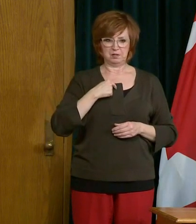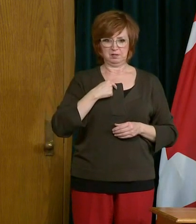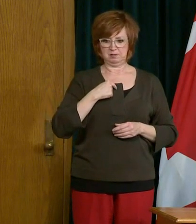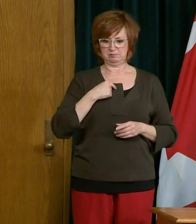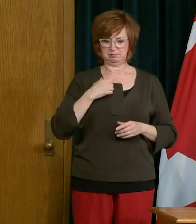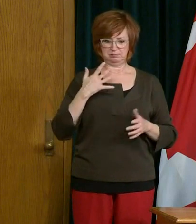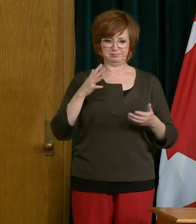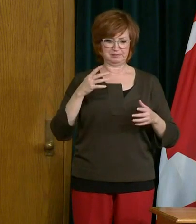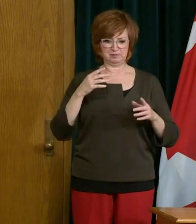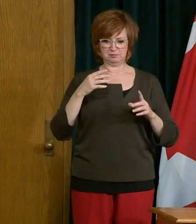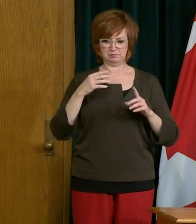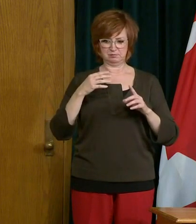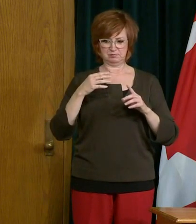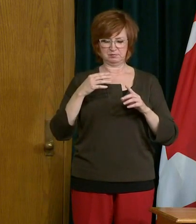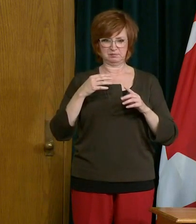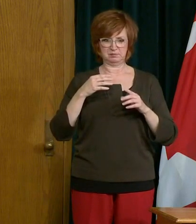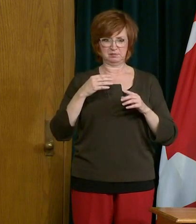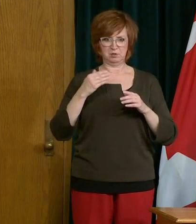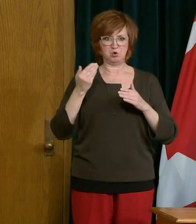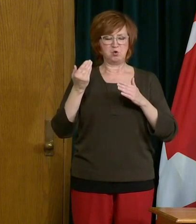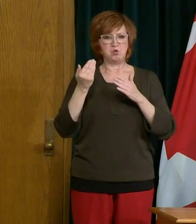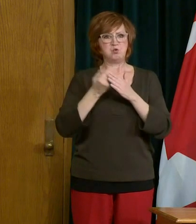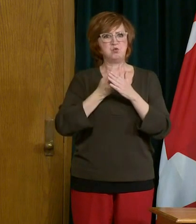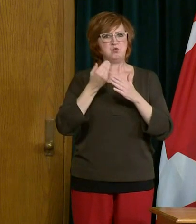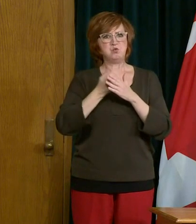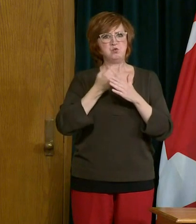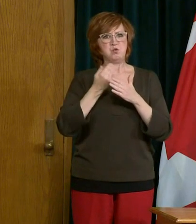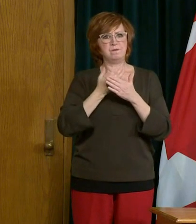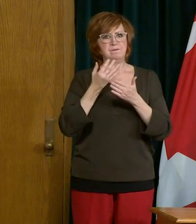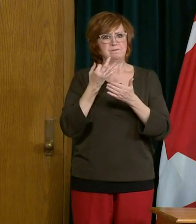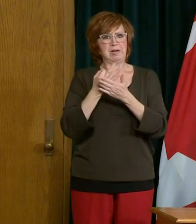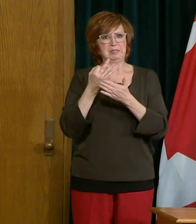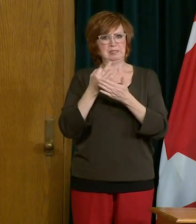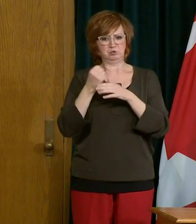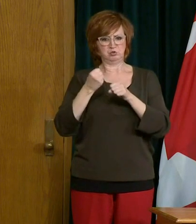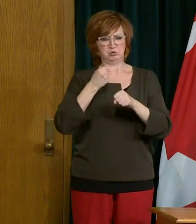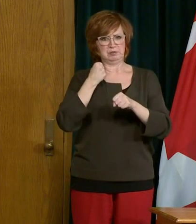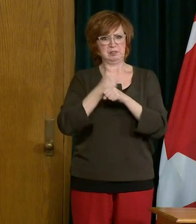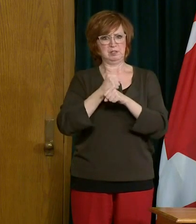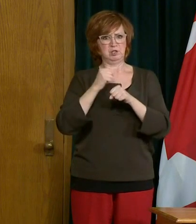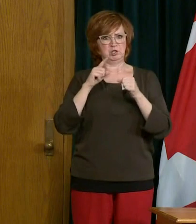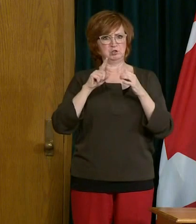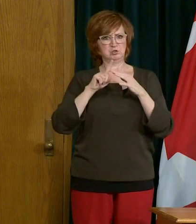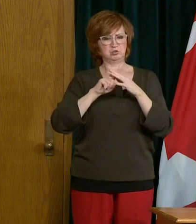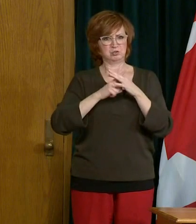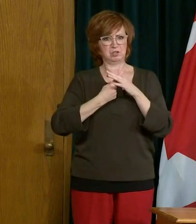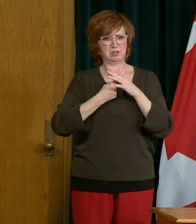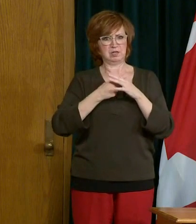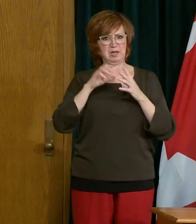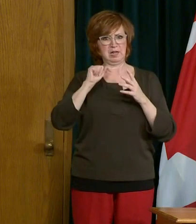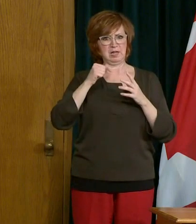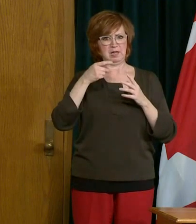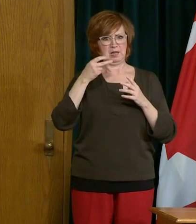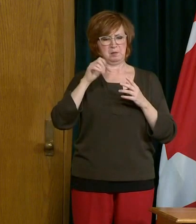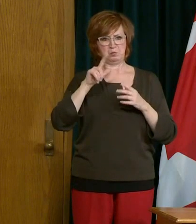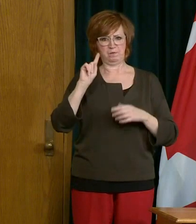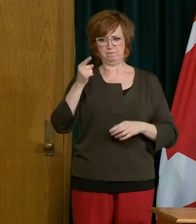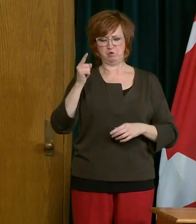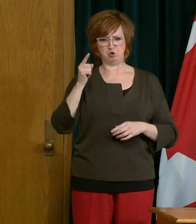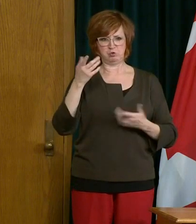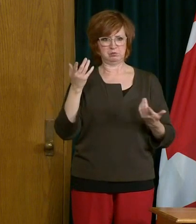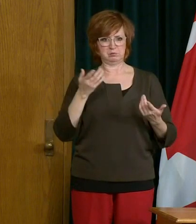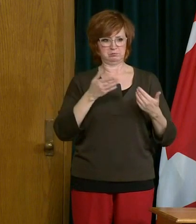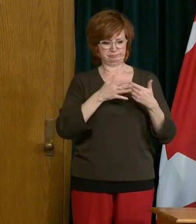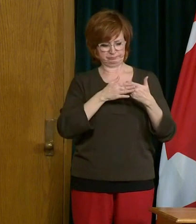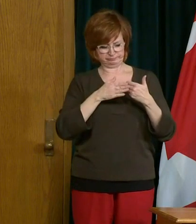month into that fiscal year, so it's very early days, and we've seen, for example, the energy price bounce around a fair amount